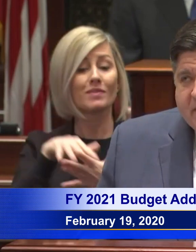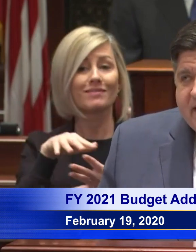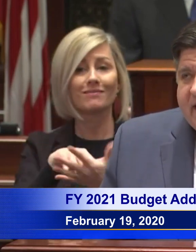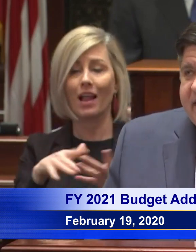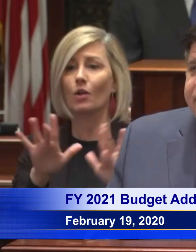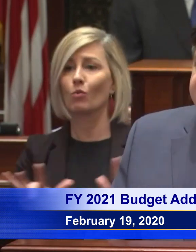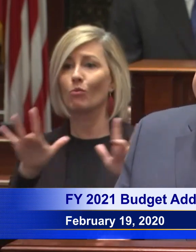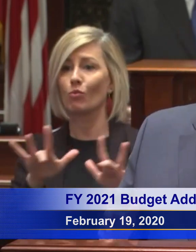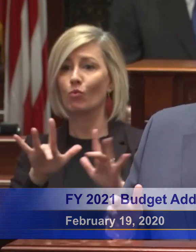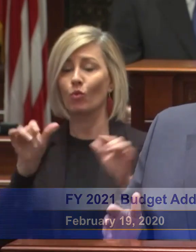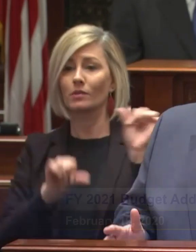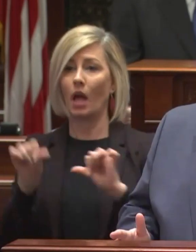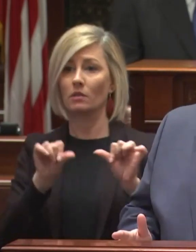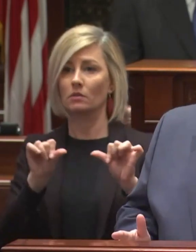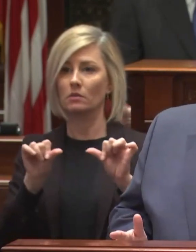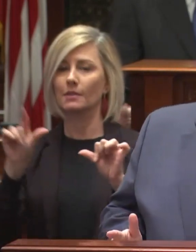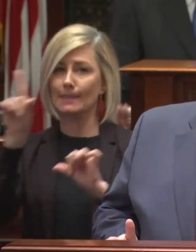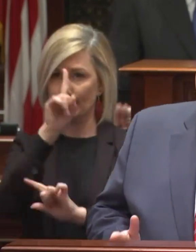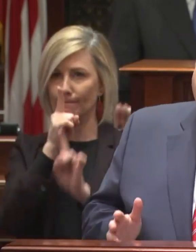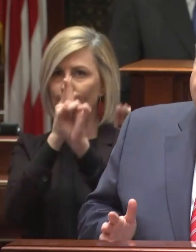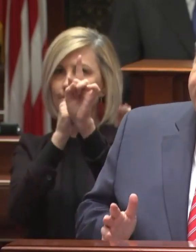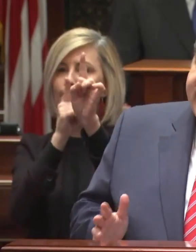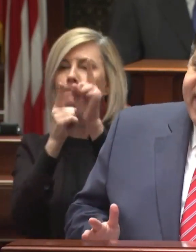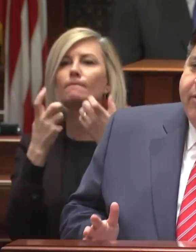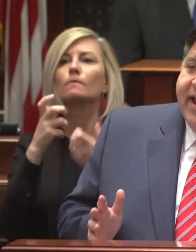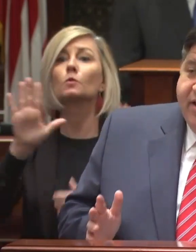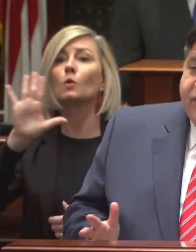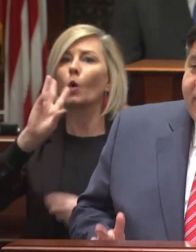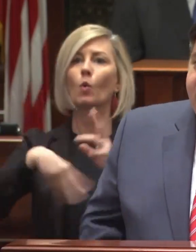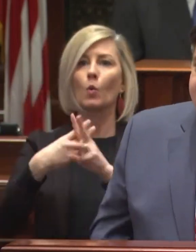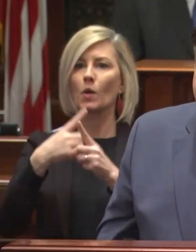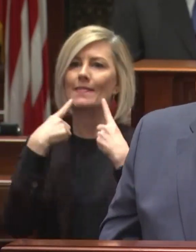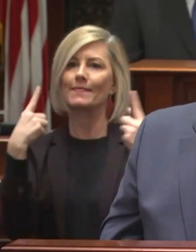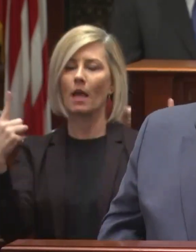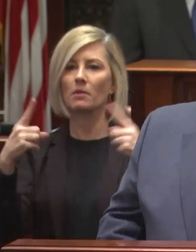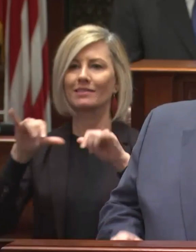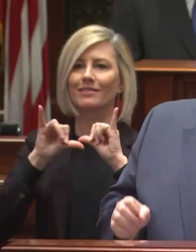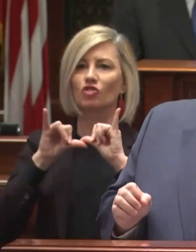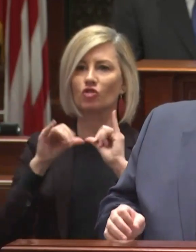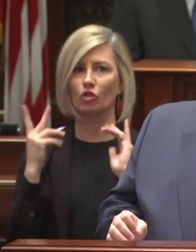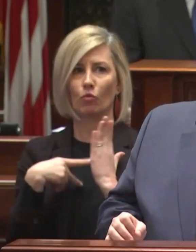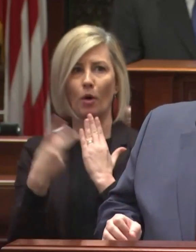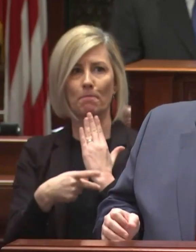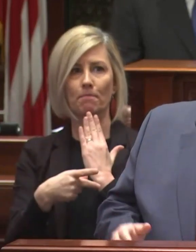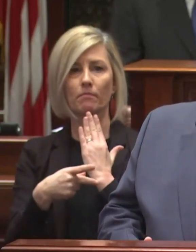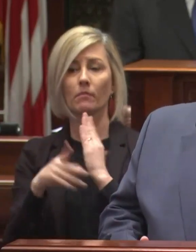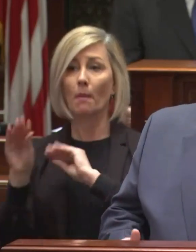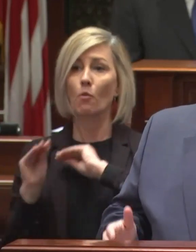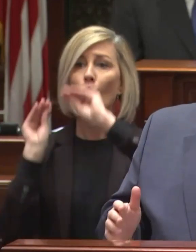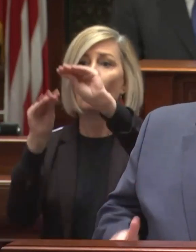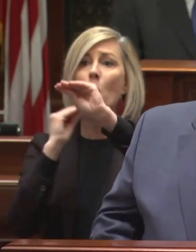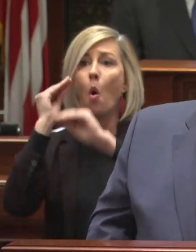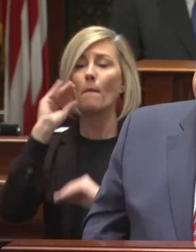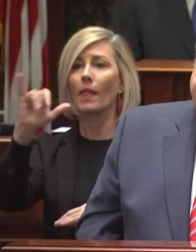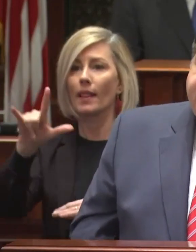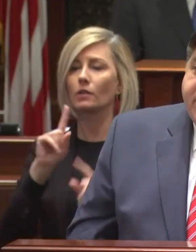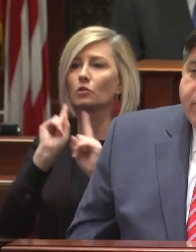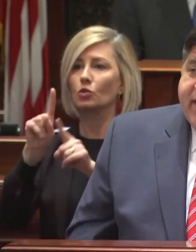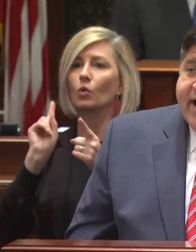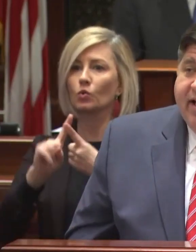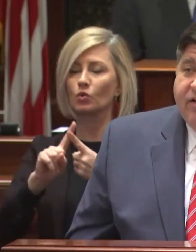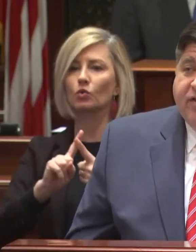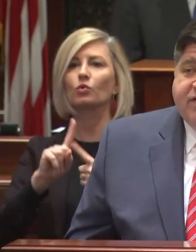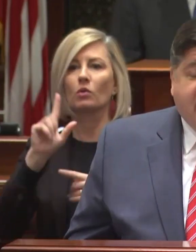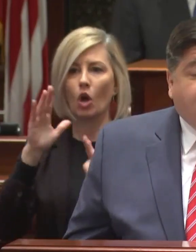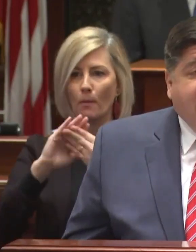science. Azriel set his sights on their world-renowned engineering program, moving home to Illinois to attend Oakton